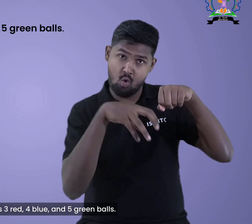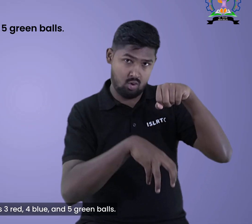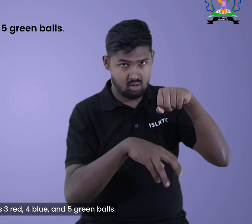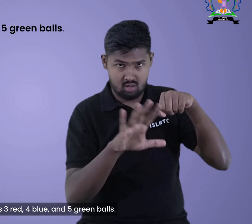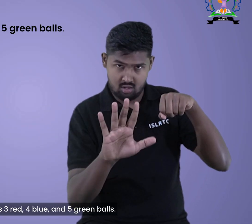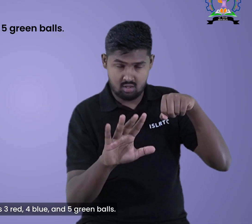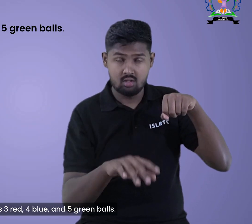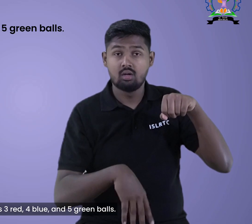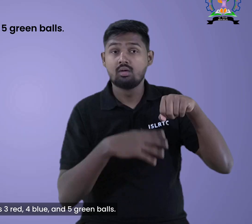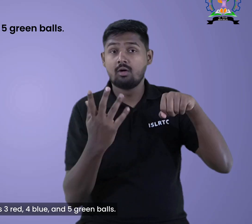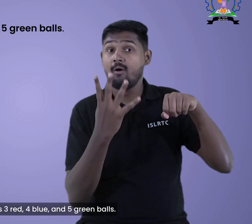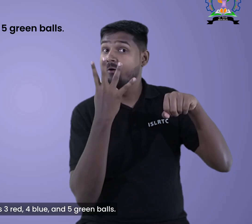balls.